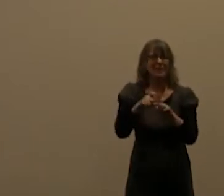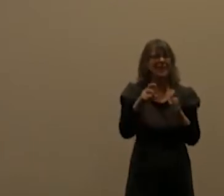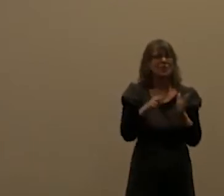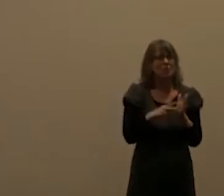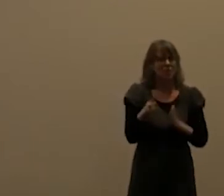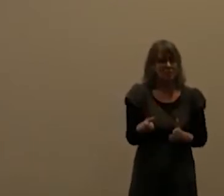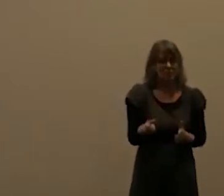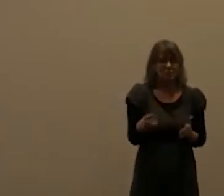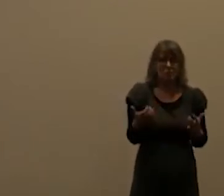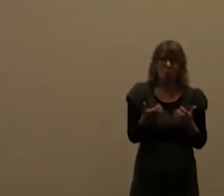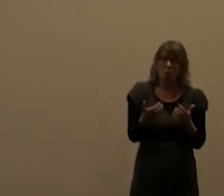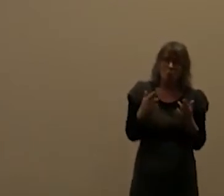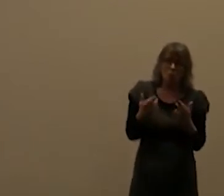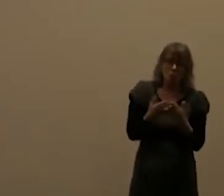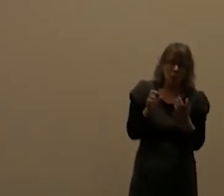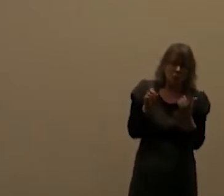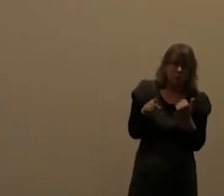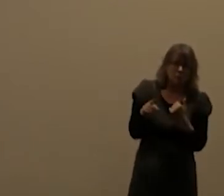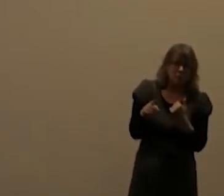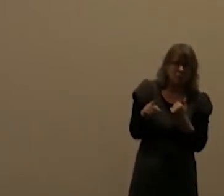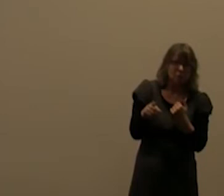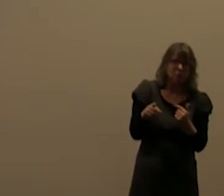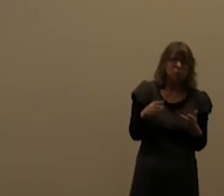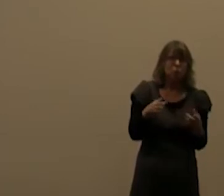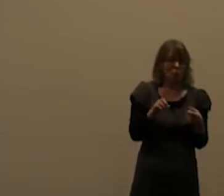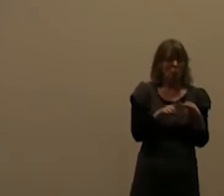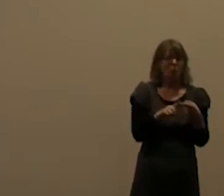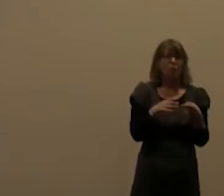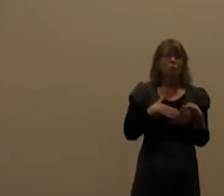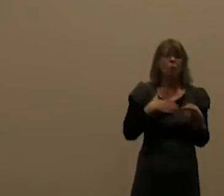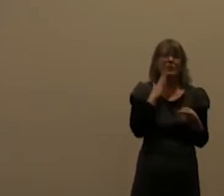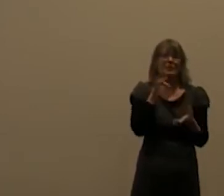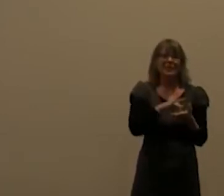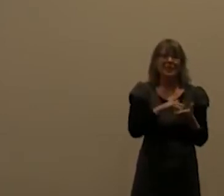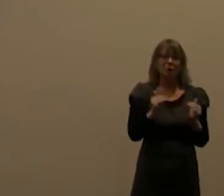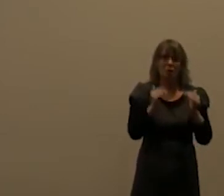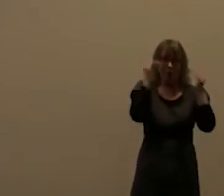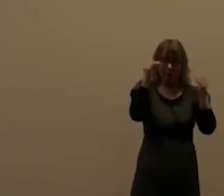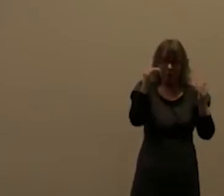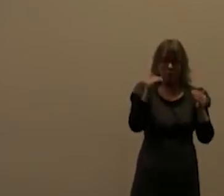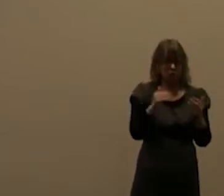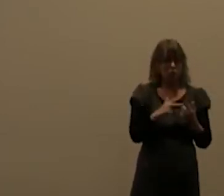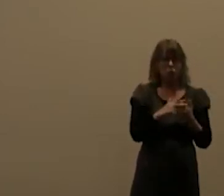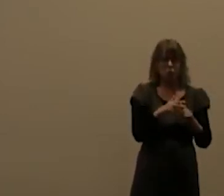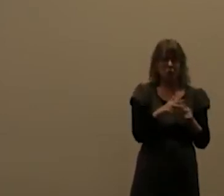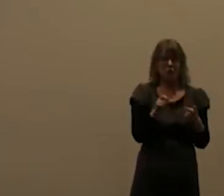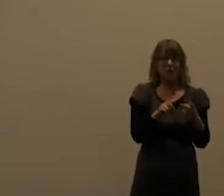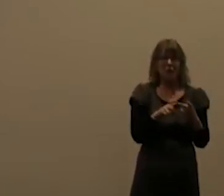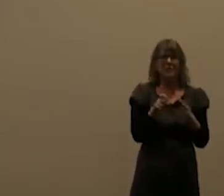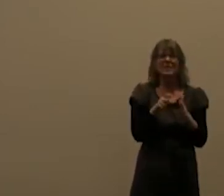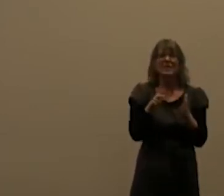that answers the question. Center of Excellence Toolkit, Dataverse for Teams components, and that will help you to govern and manage that.